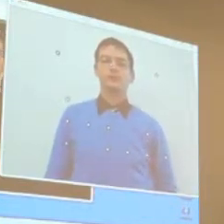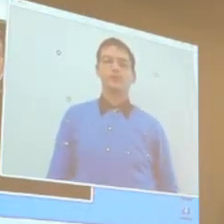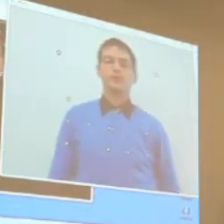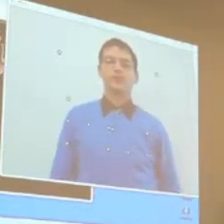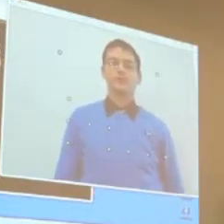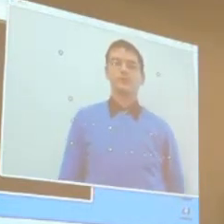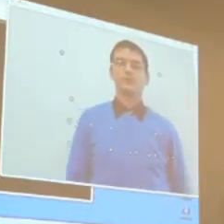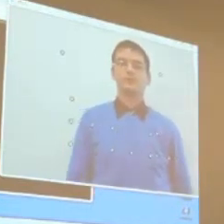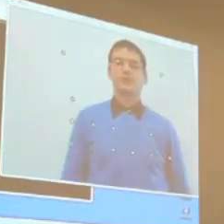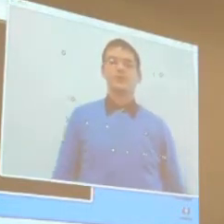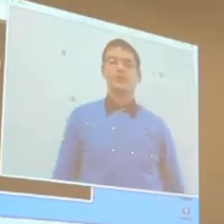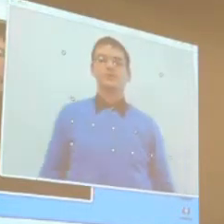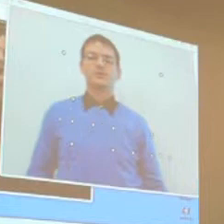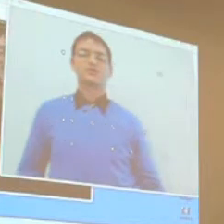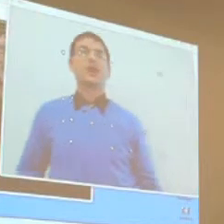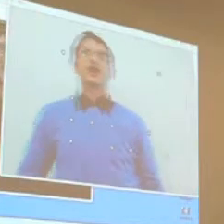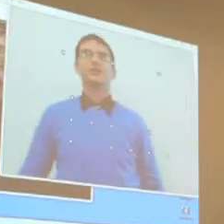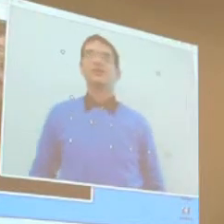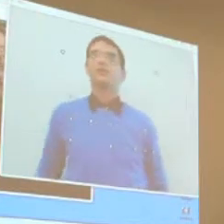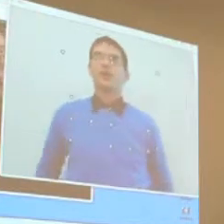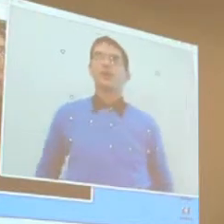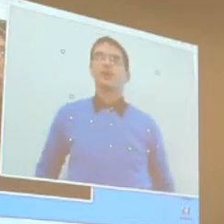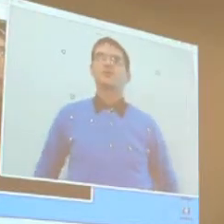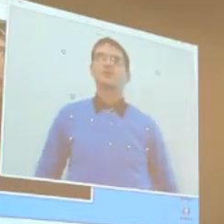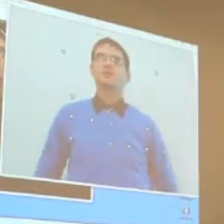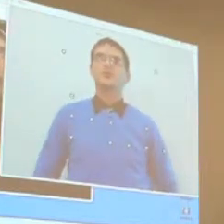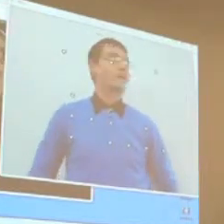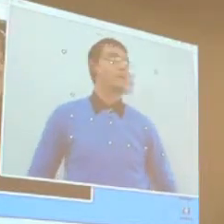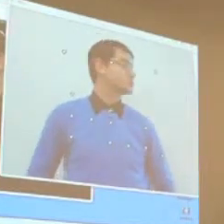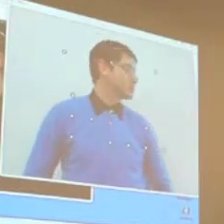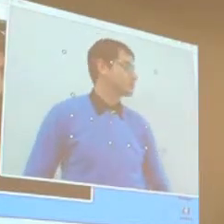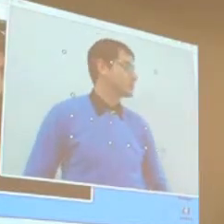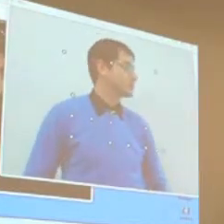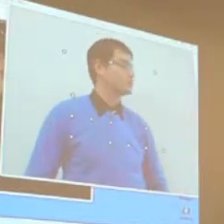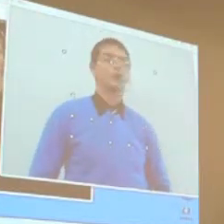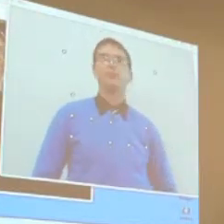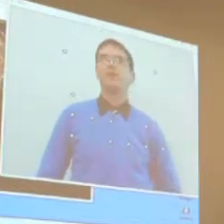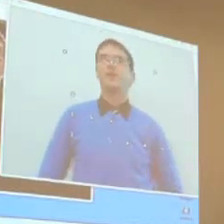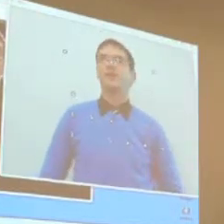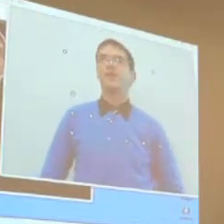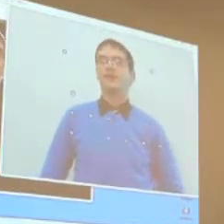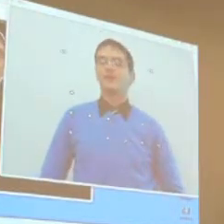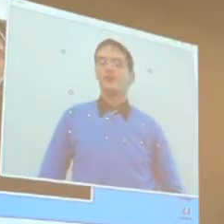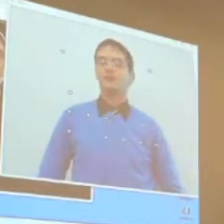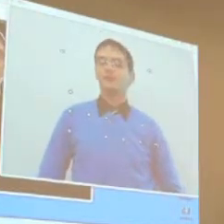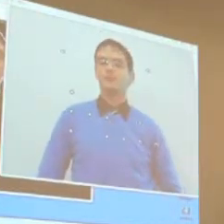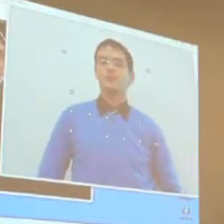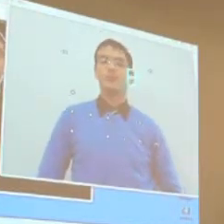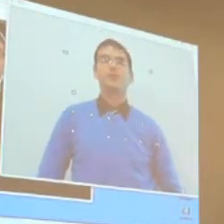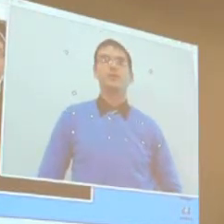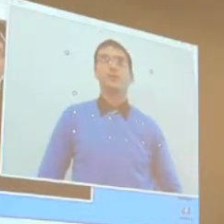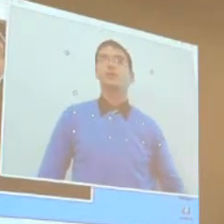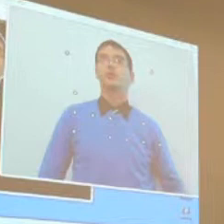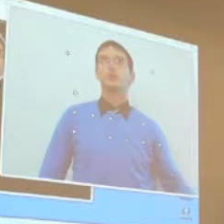you can see that it's added in the words so that it's translated it properly and you're you're understood clearly